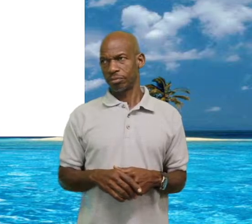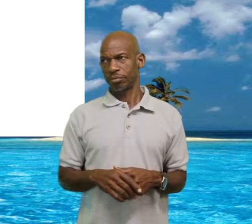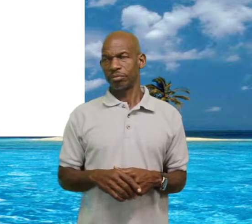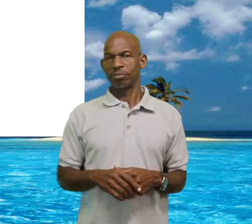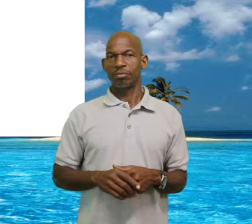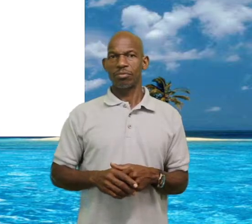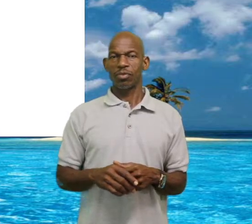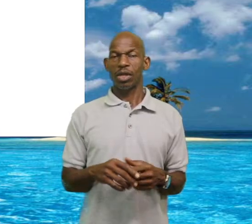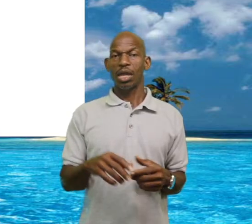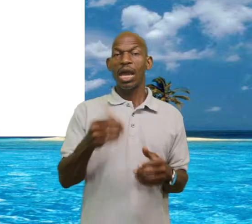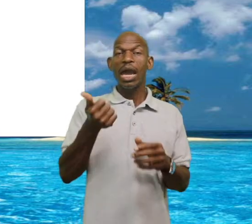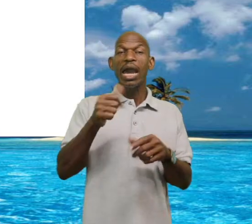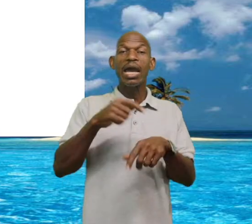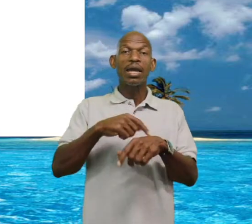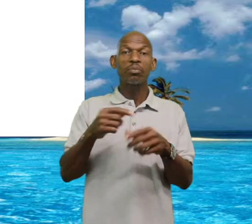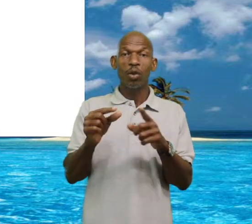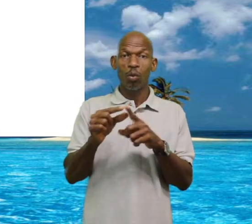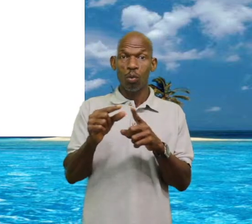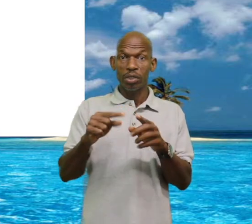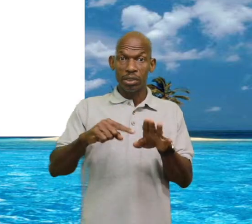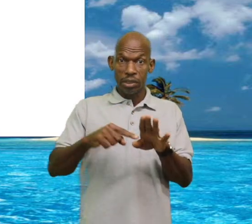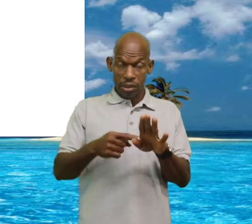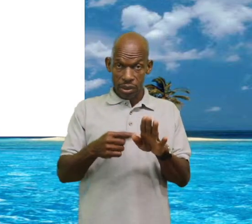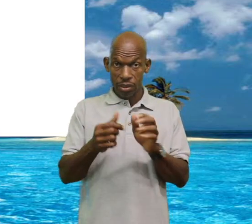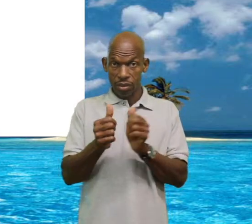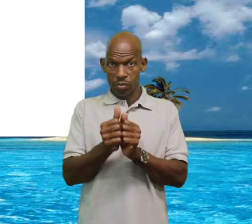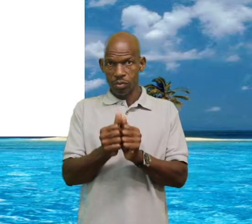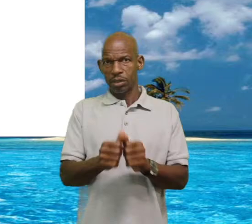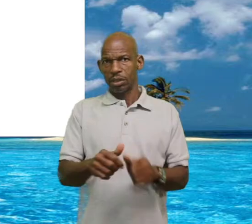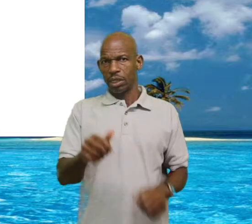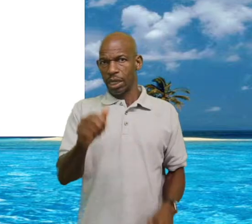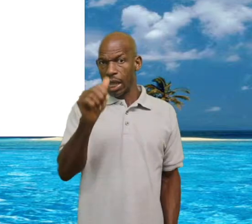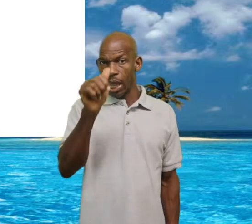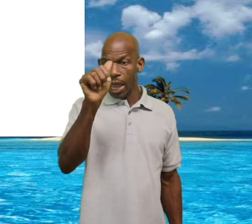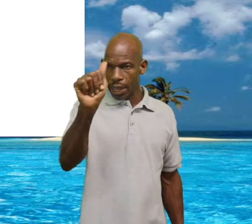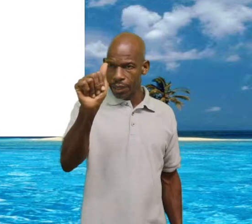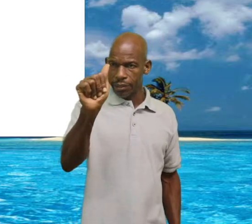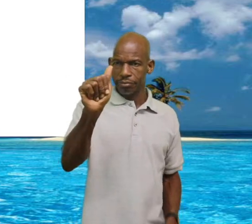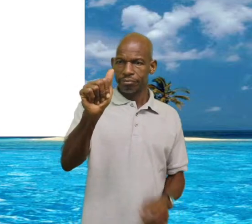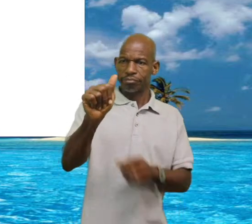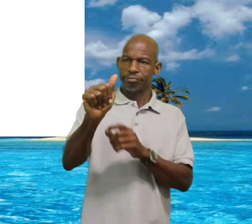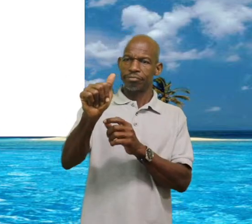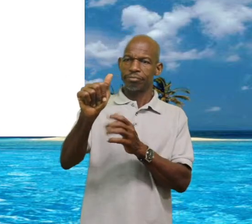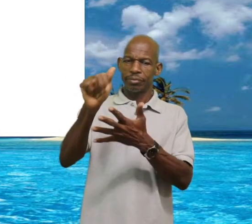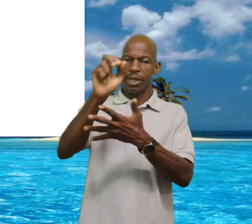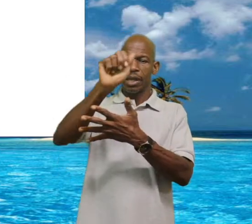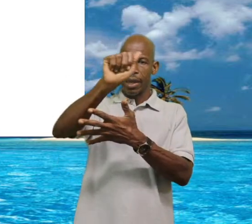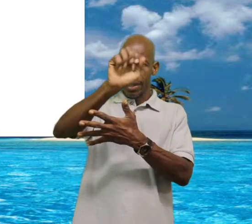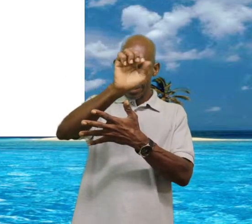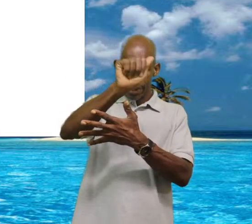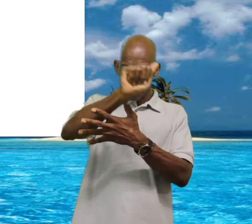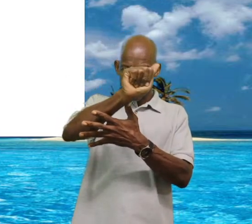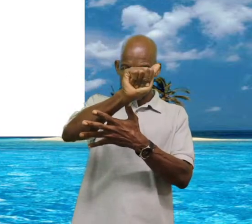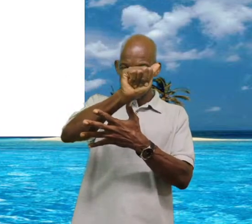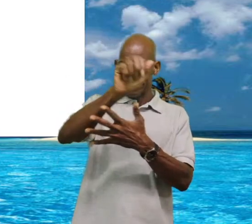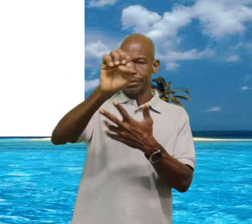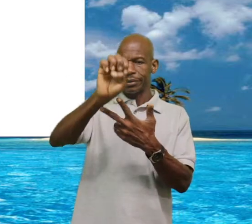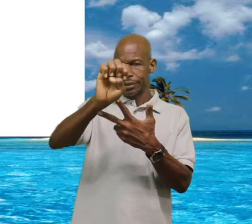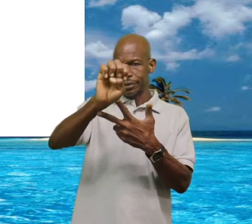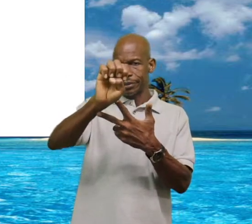Anytime the word begins with these vowels, you use an. But when it begins with, I'm just rubbing